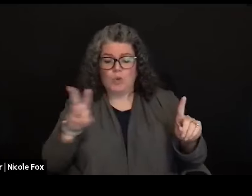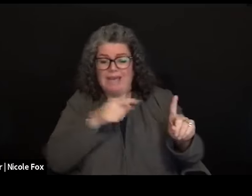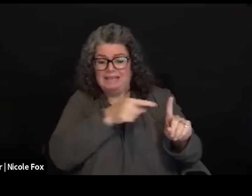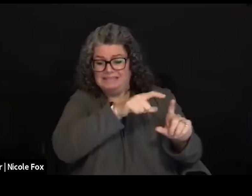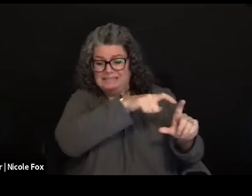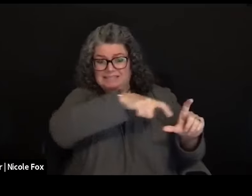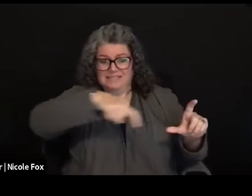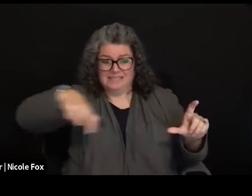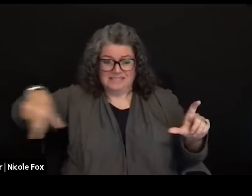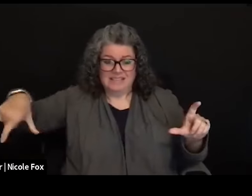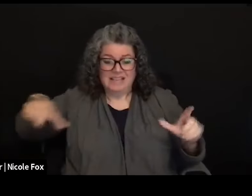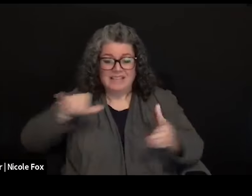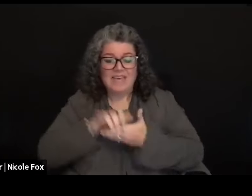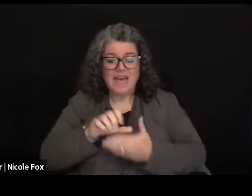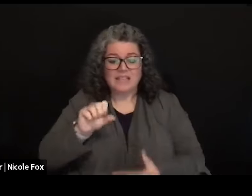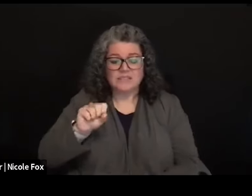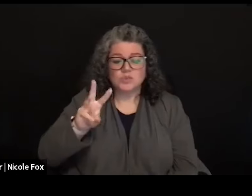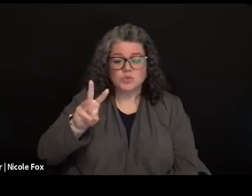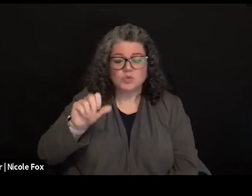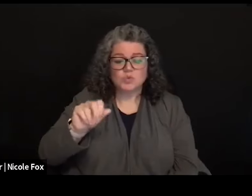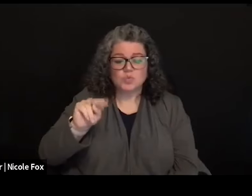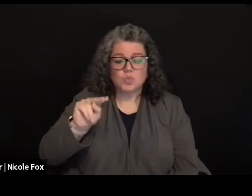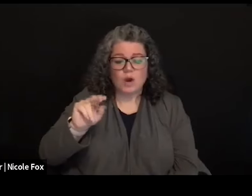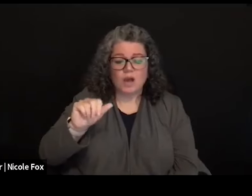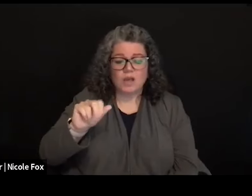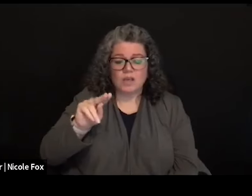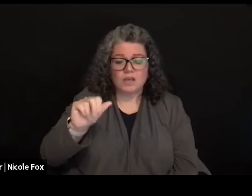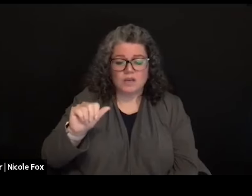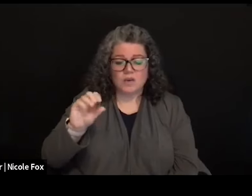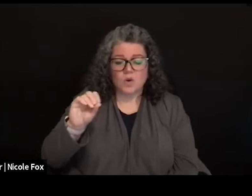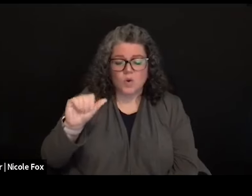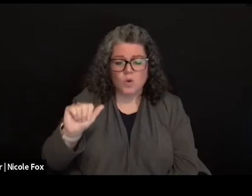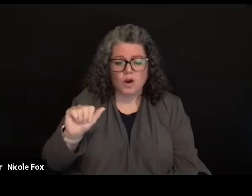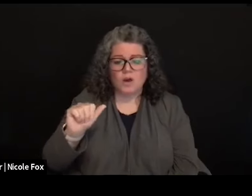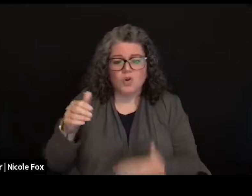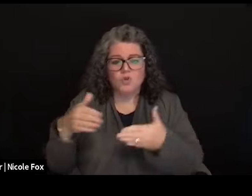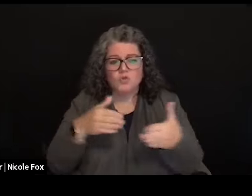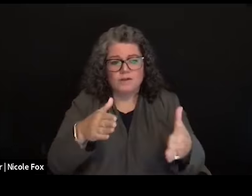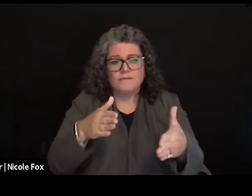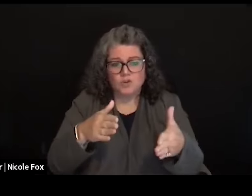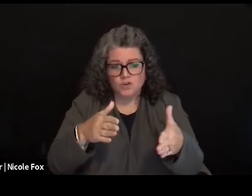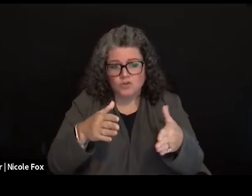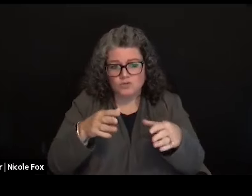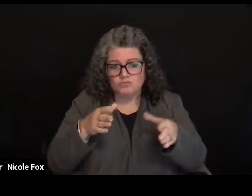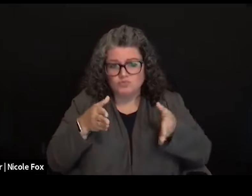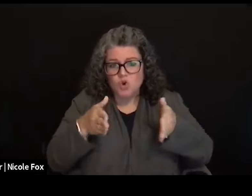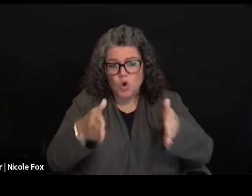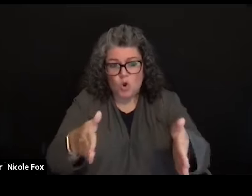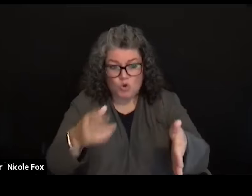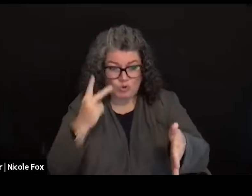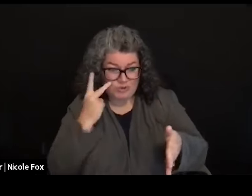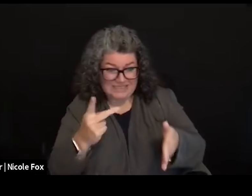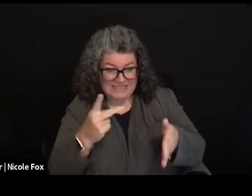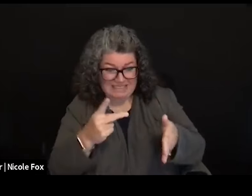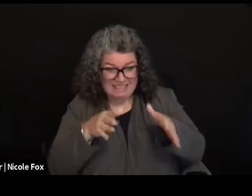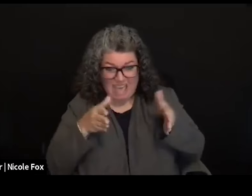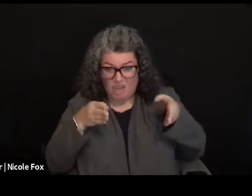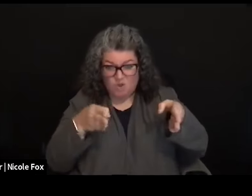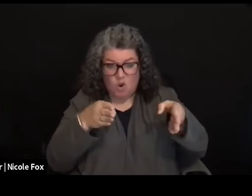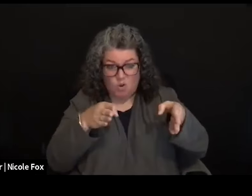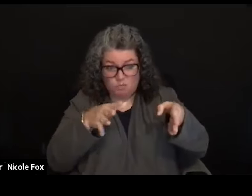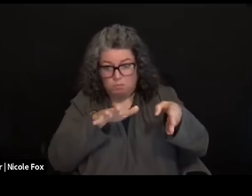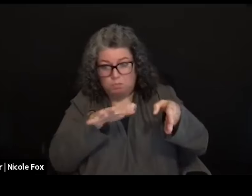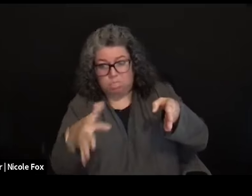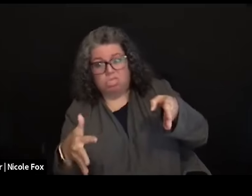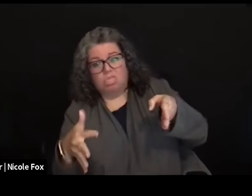at Swannanoa River Road near Azalea Park. And again, folks that can see, you can see the road is effectively washed out into the